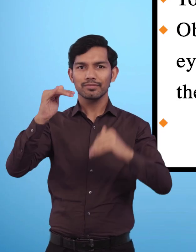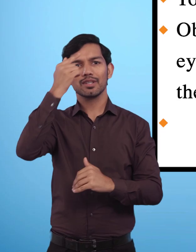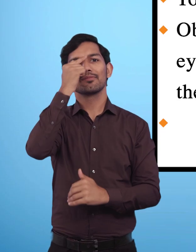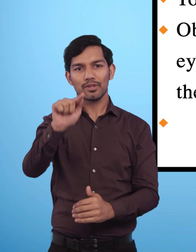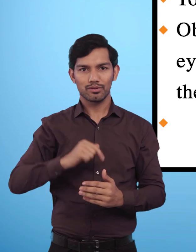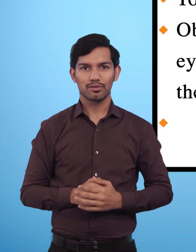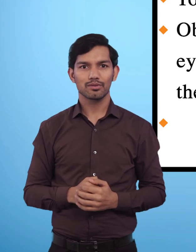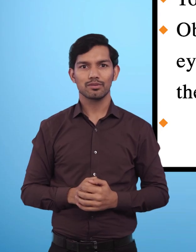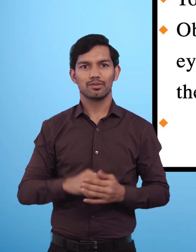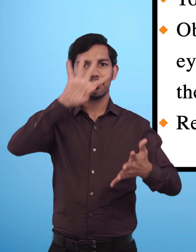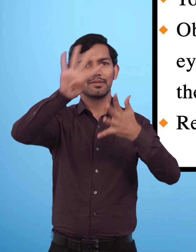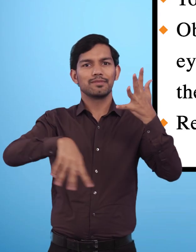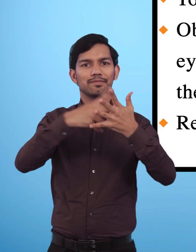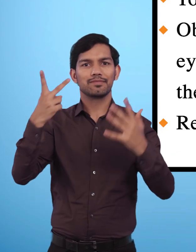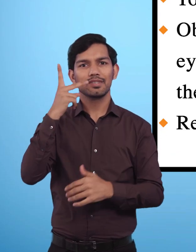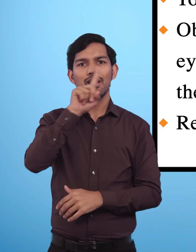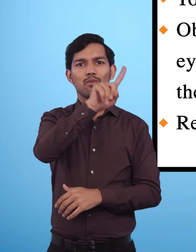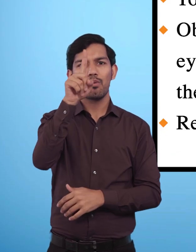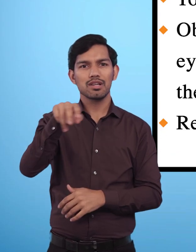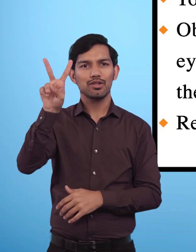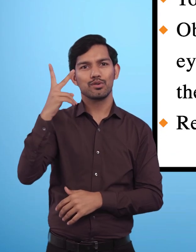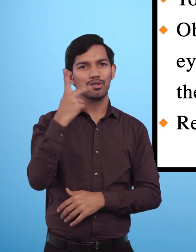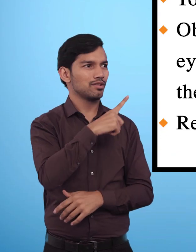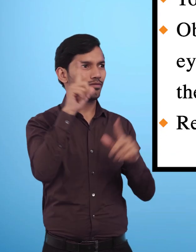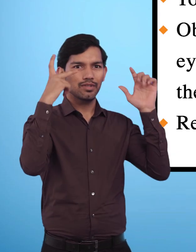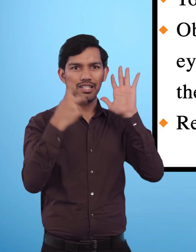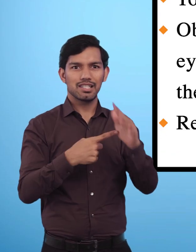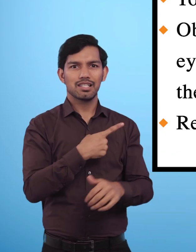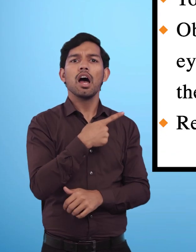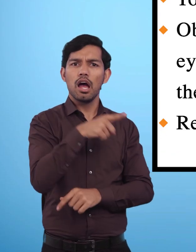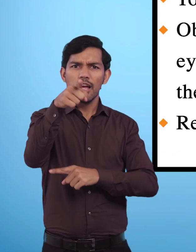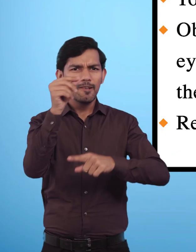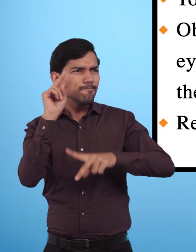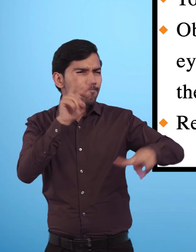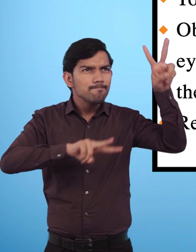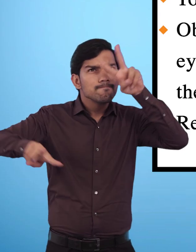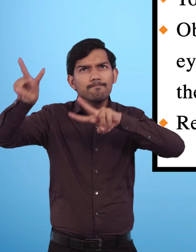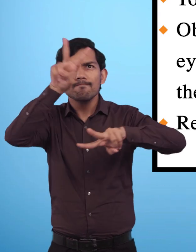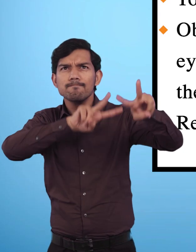6. Record your observations in Table 11.2.